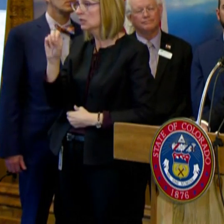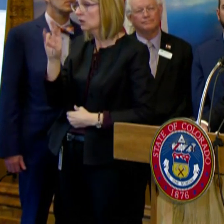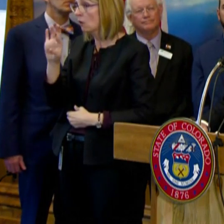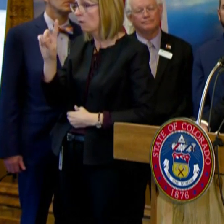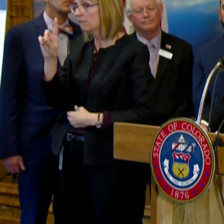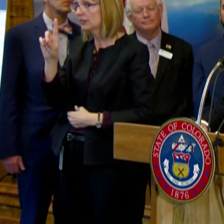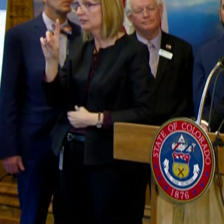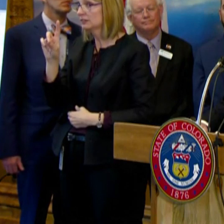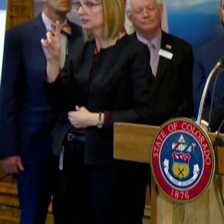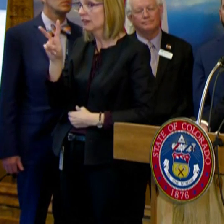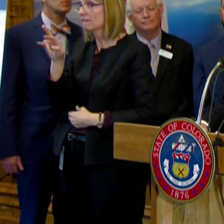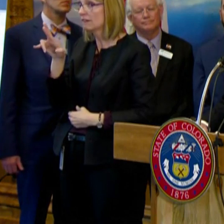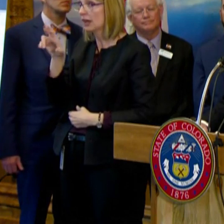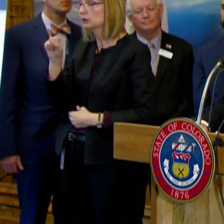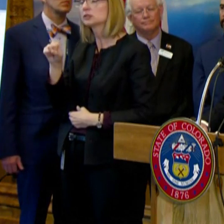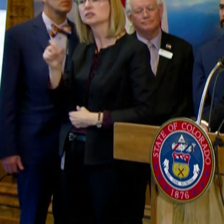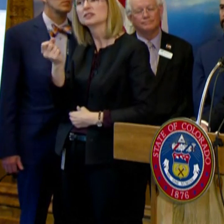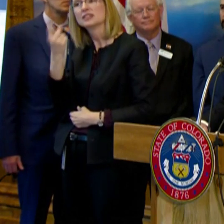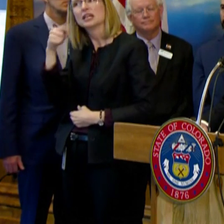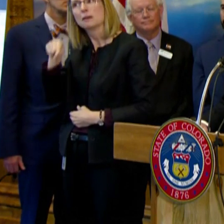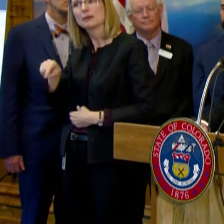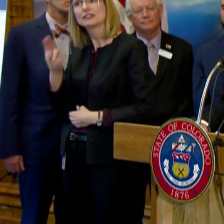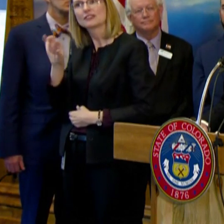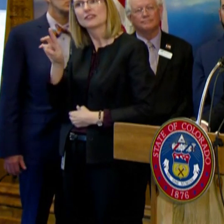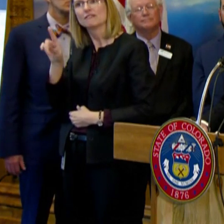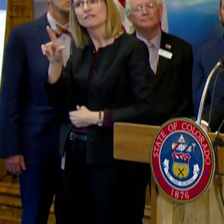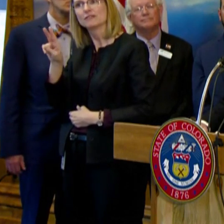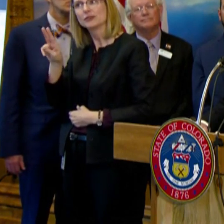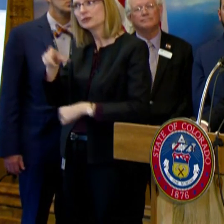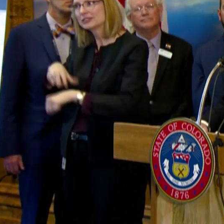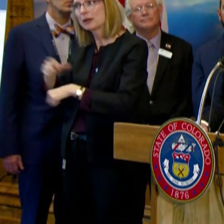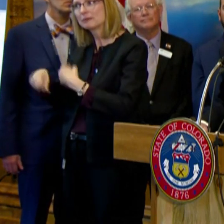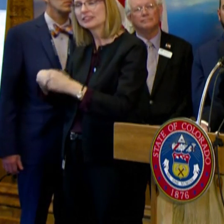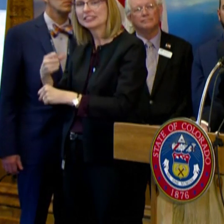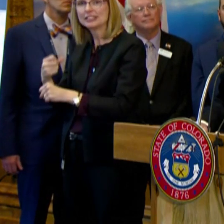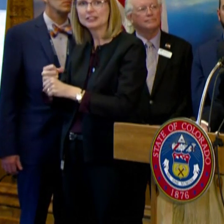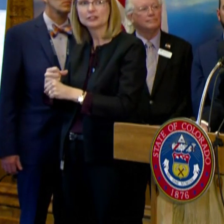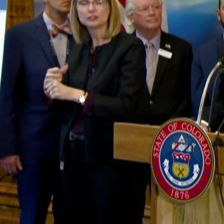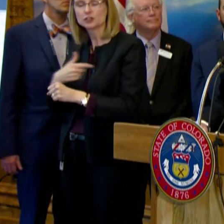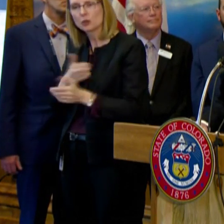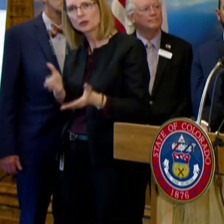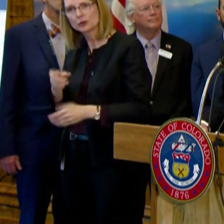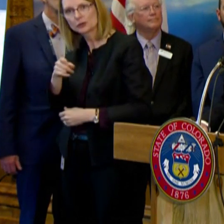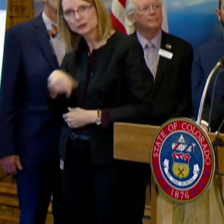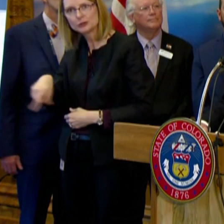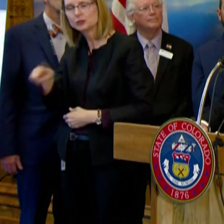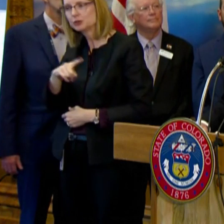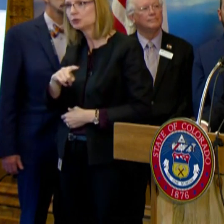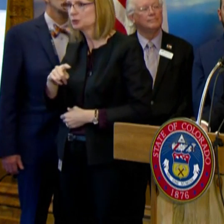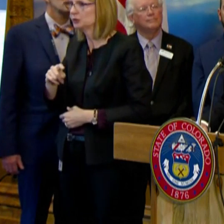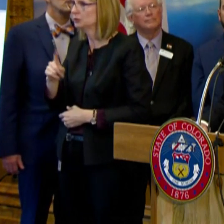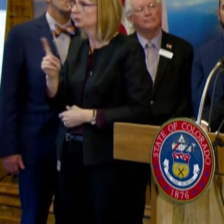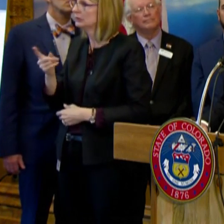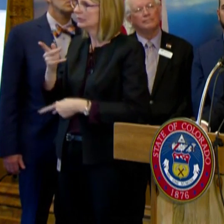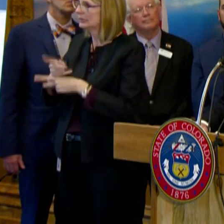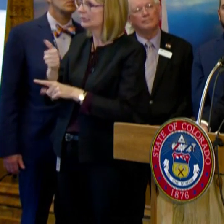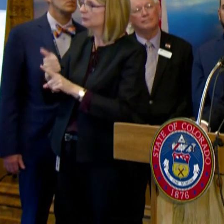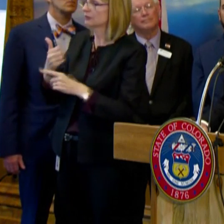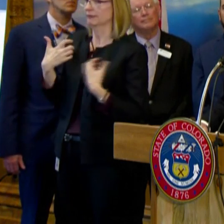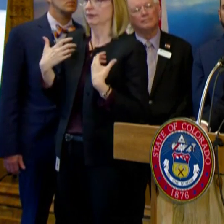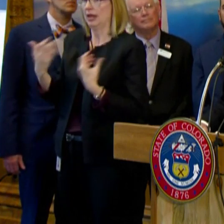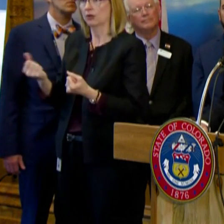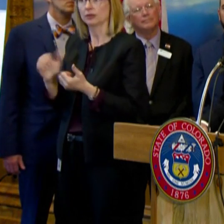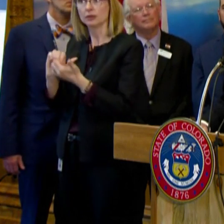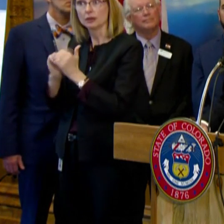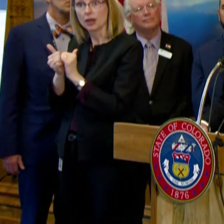anyway. We always want Coloradans to avoid getting sick where possible. We have some simple suggestions to do that, including washing your